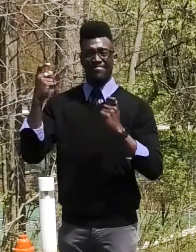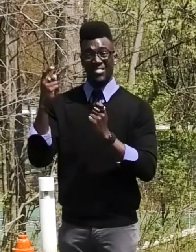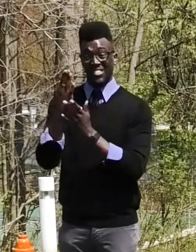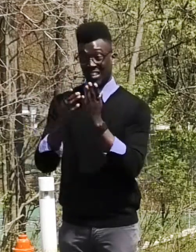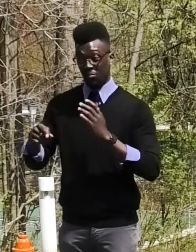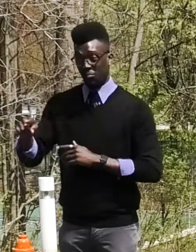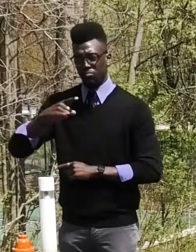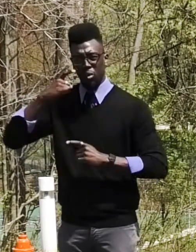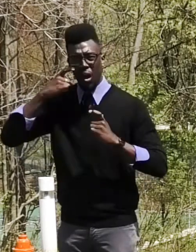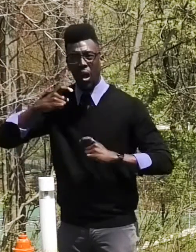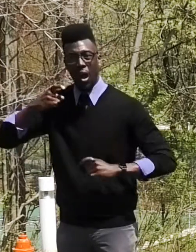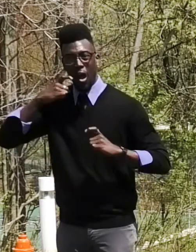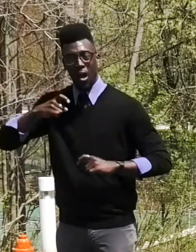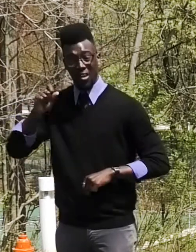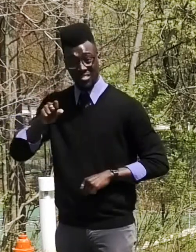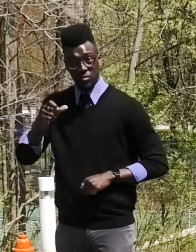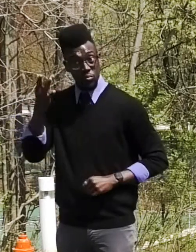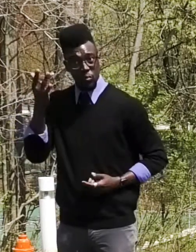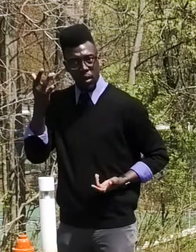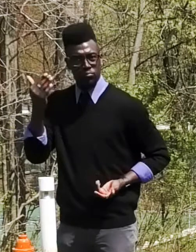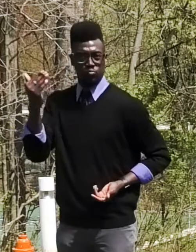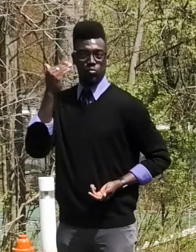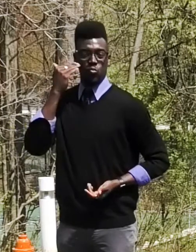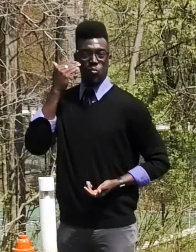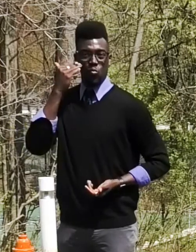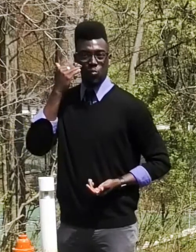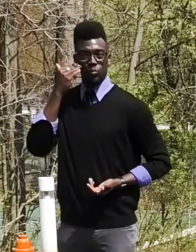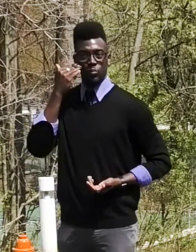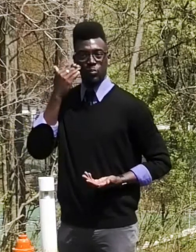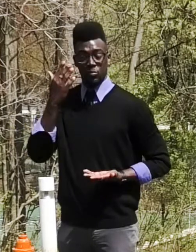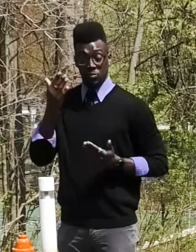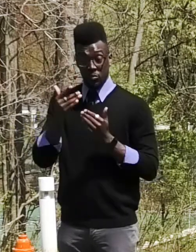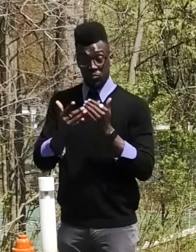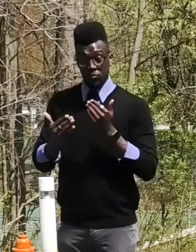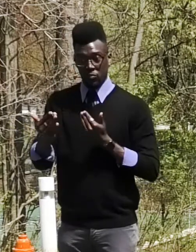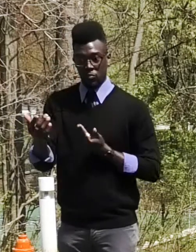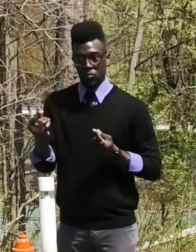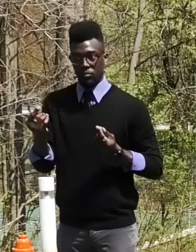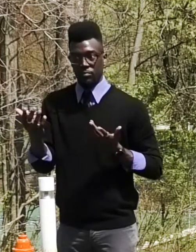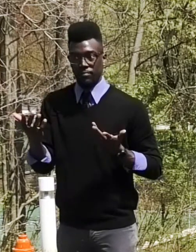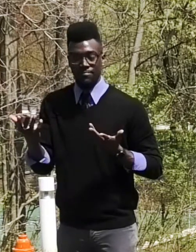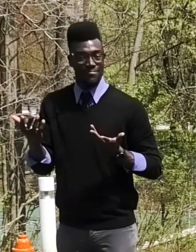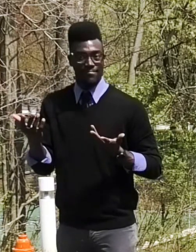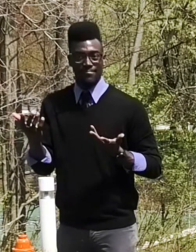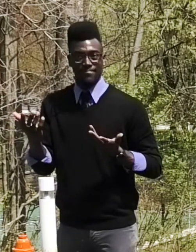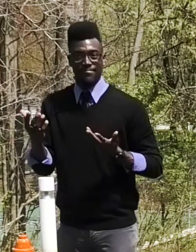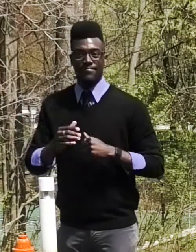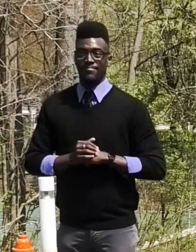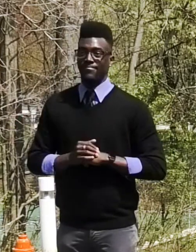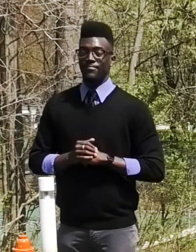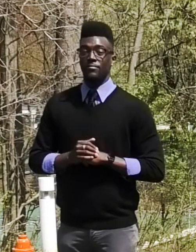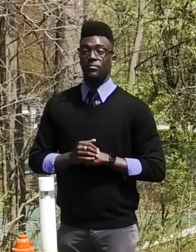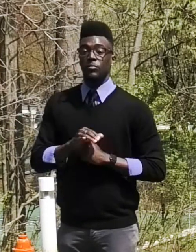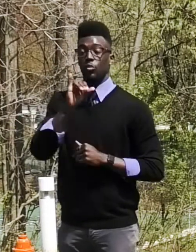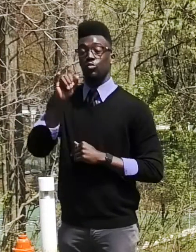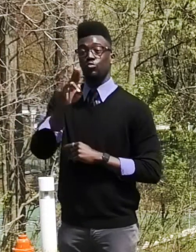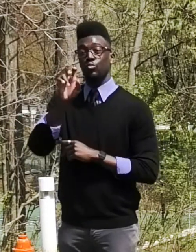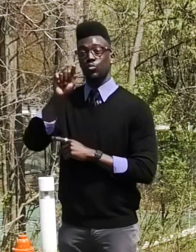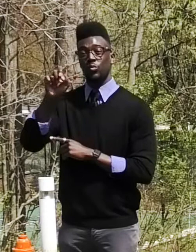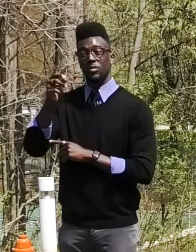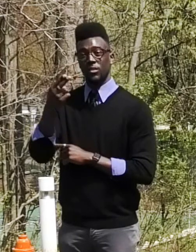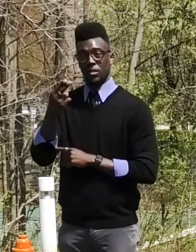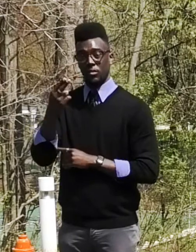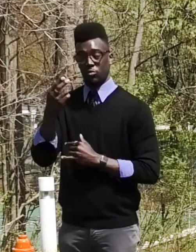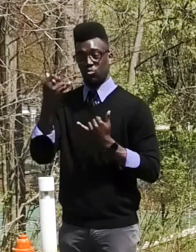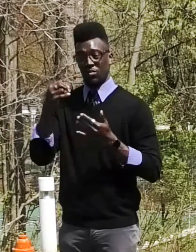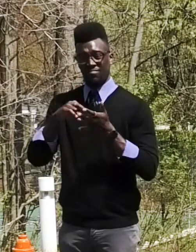even crying because they knew not what the future holds for them. Juneteenth is a day where we're